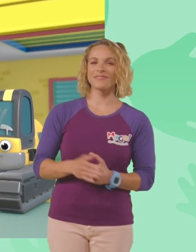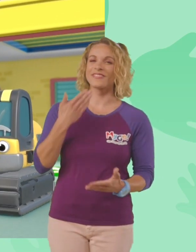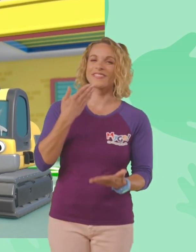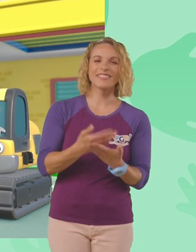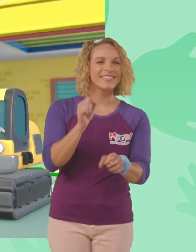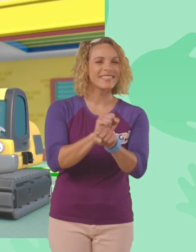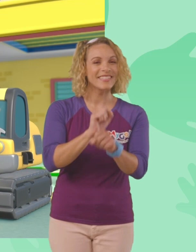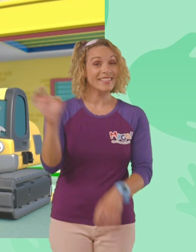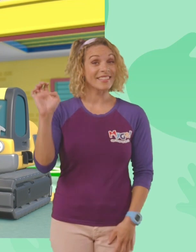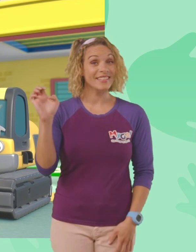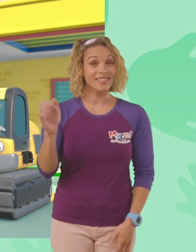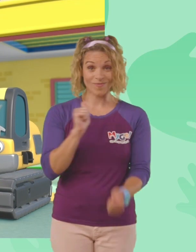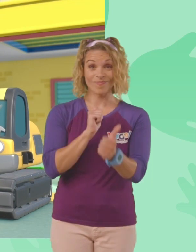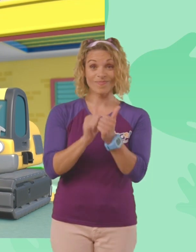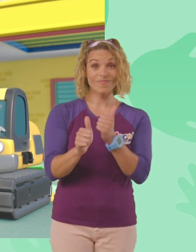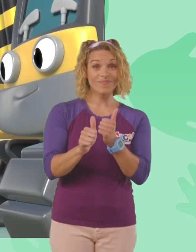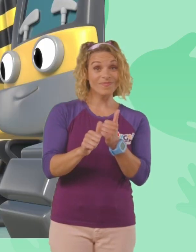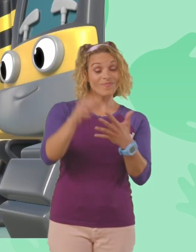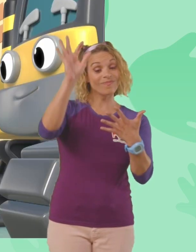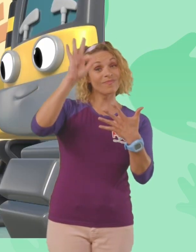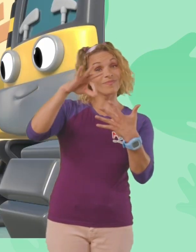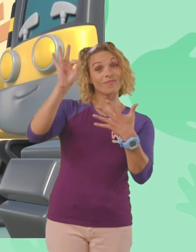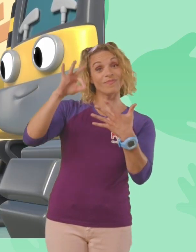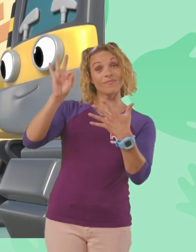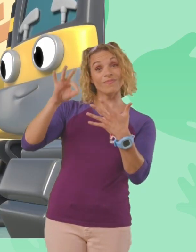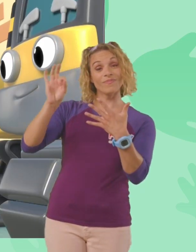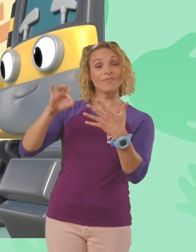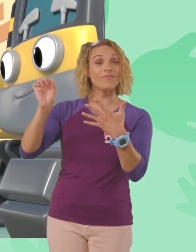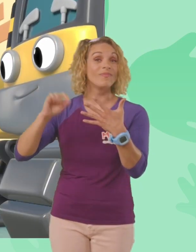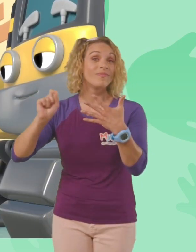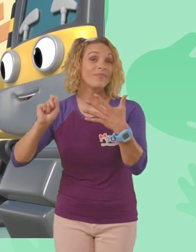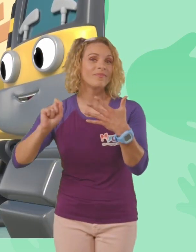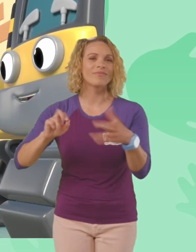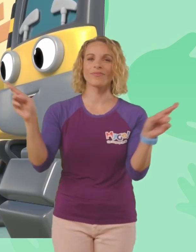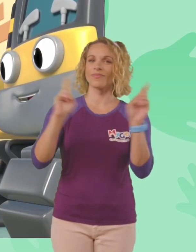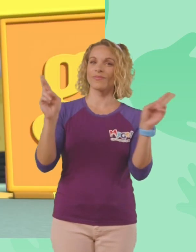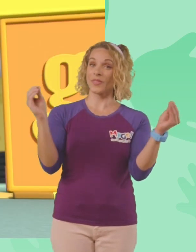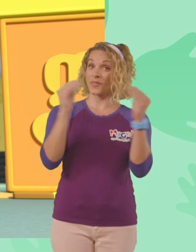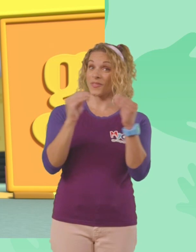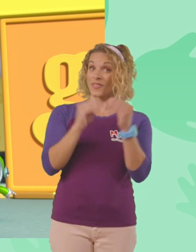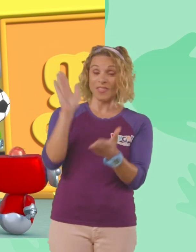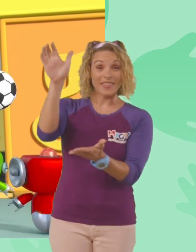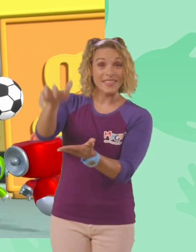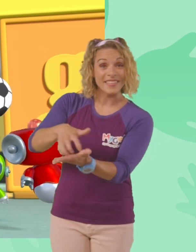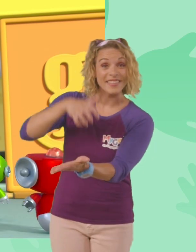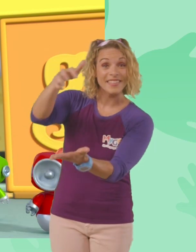Well done, Eric. You've passed your service, so you're all ready for lots more digging.